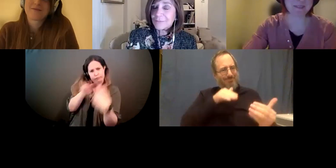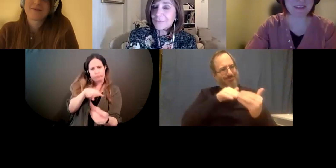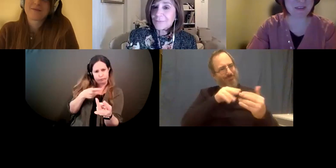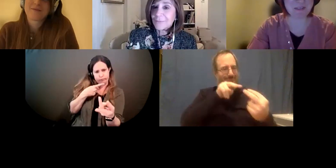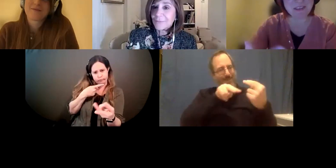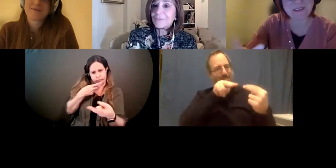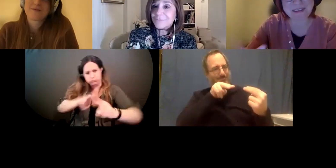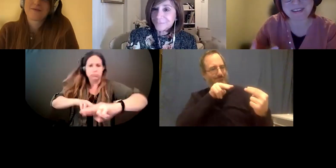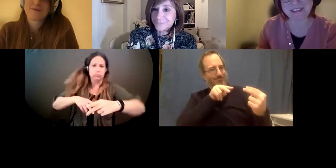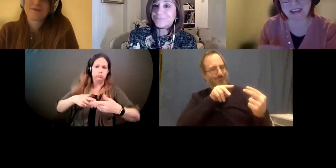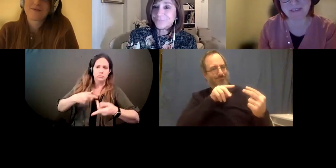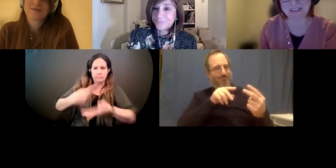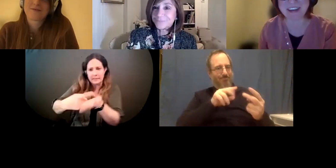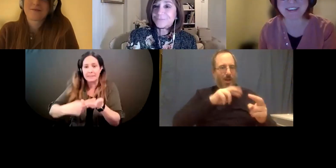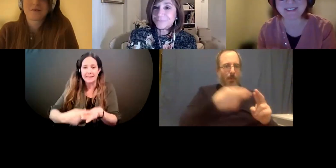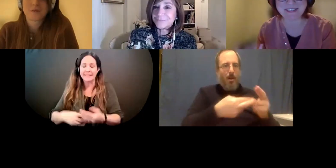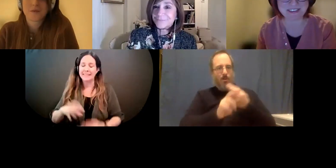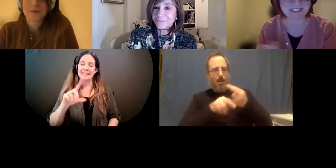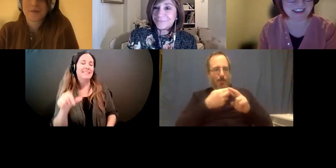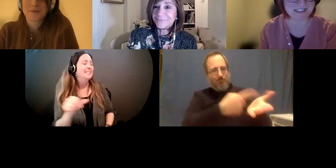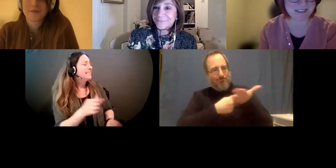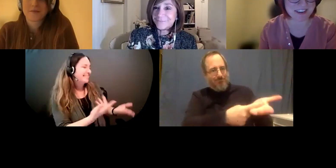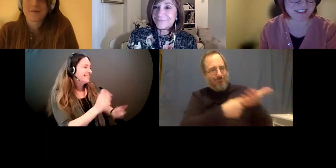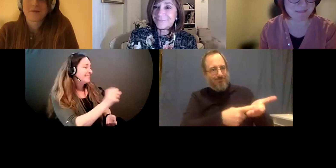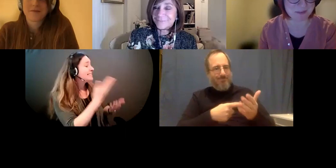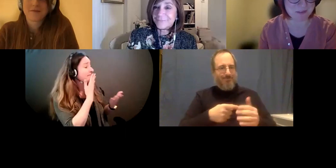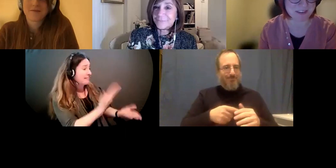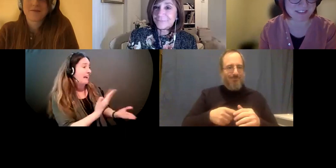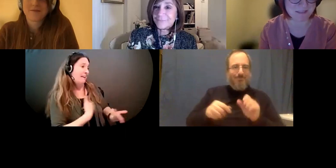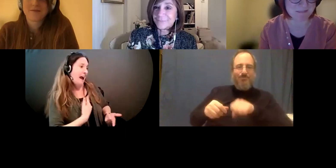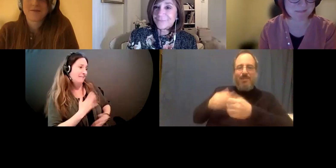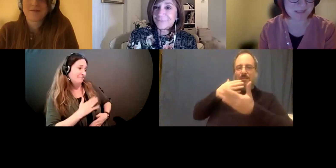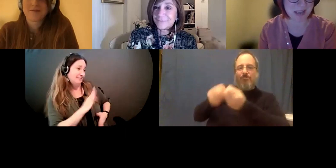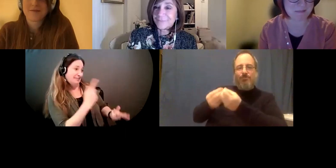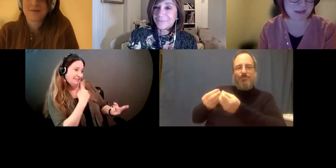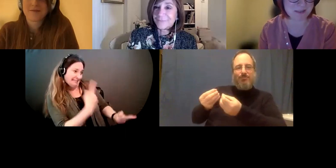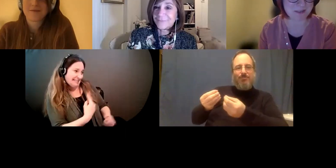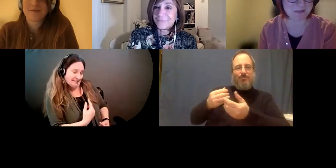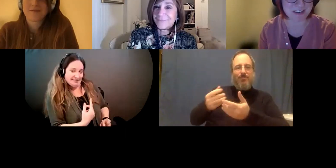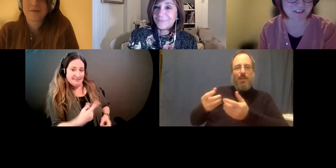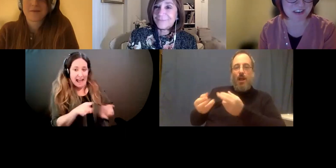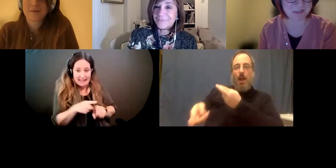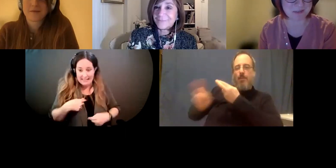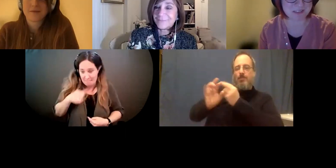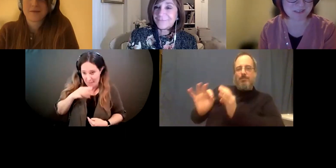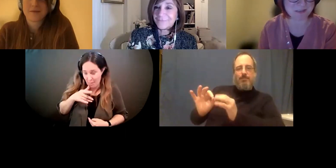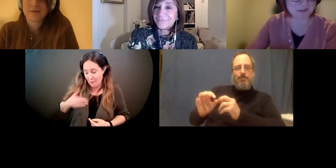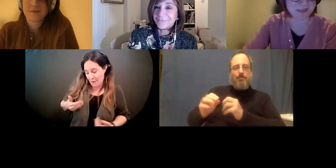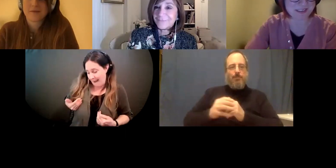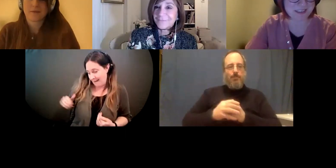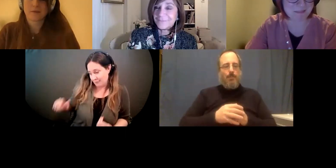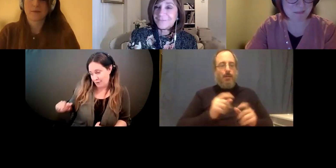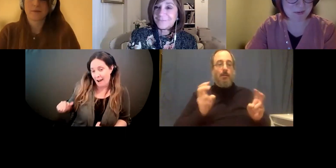no, thank you so much. It's very nice to hear this answer. Also, as a mother of a young child who needed